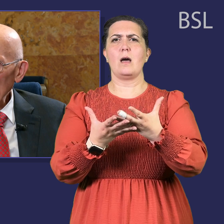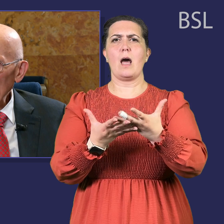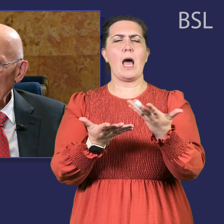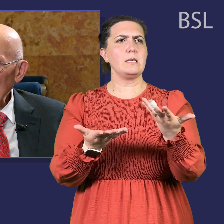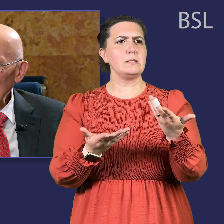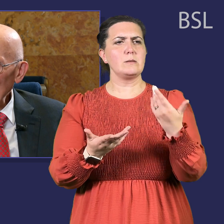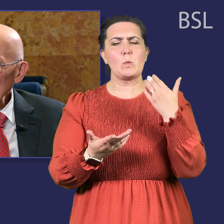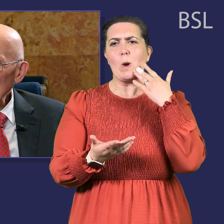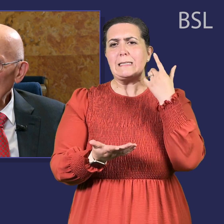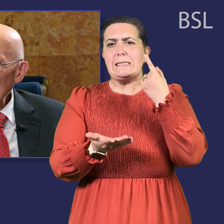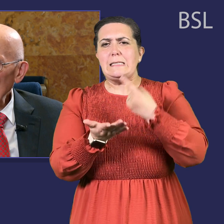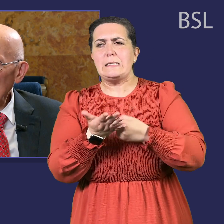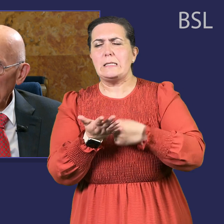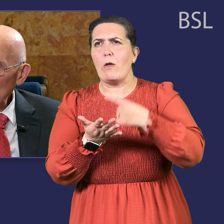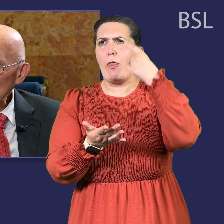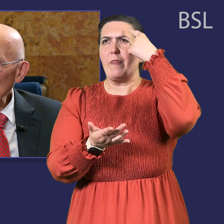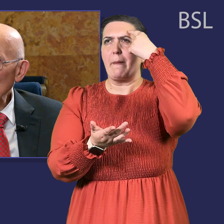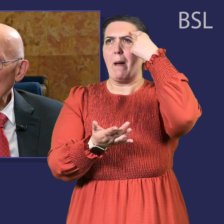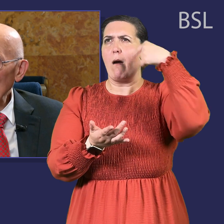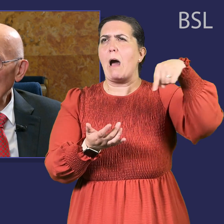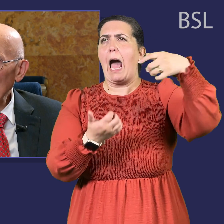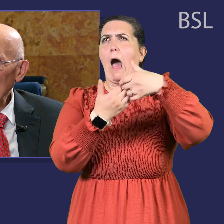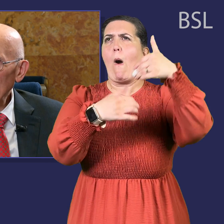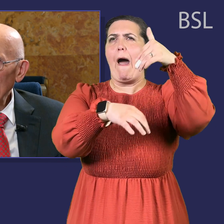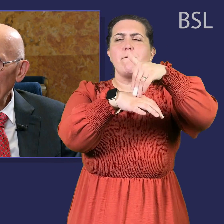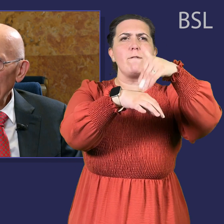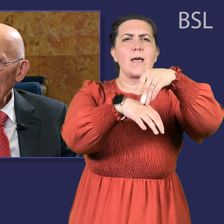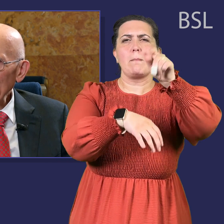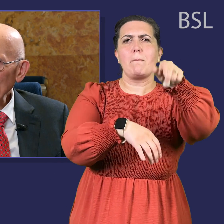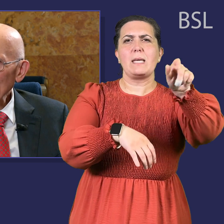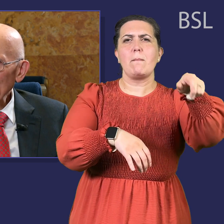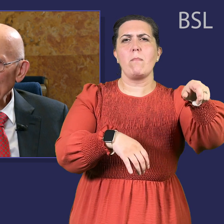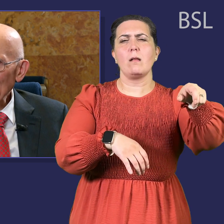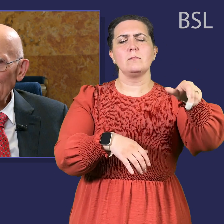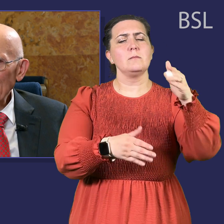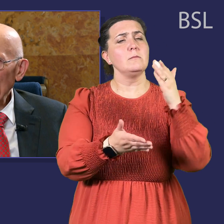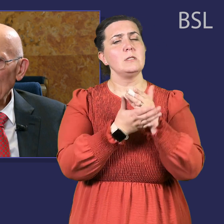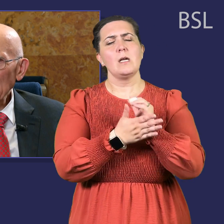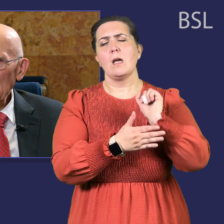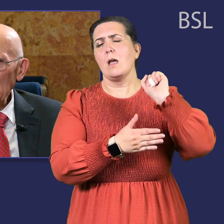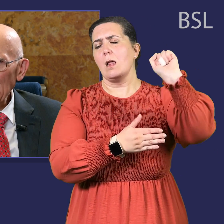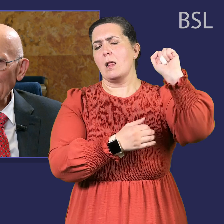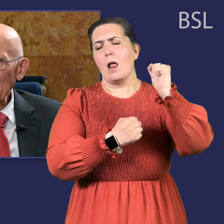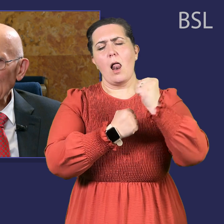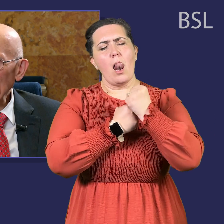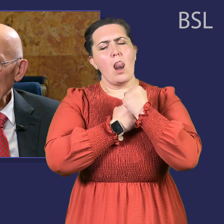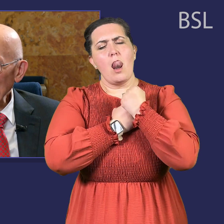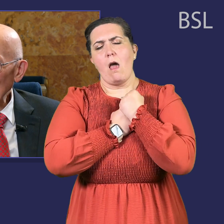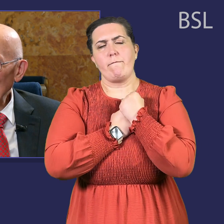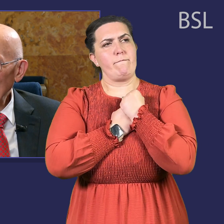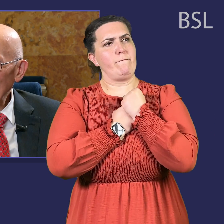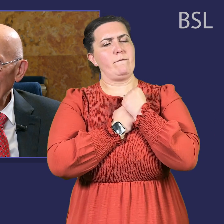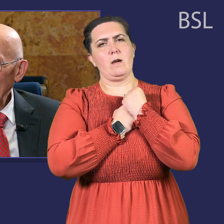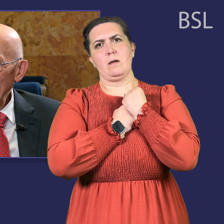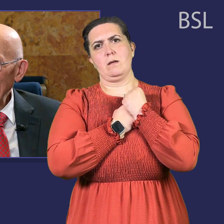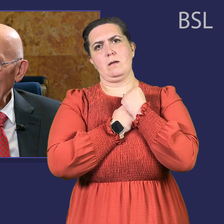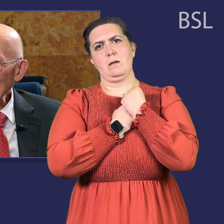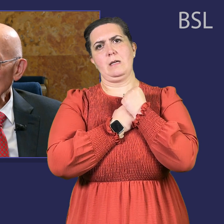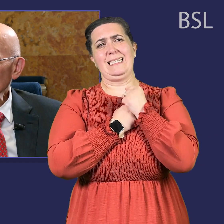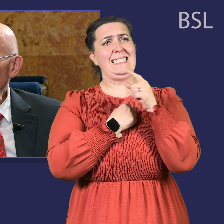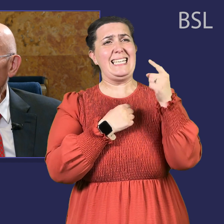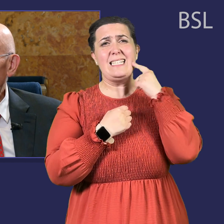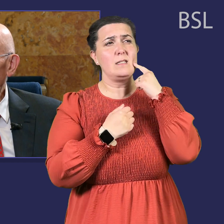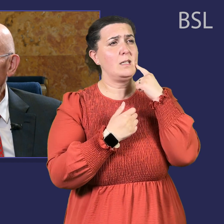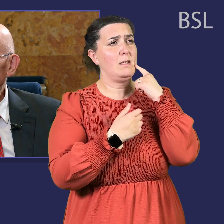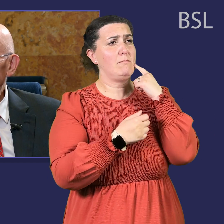be affected by any decision made there. He's a very loving leader. Yes.